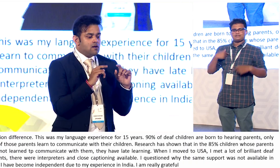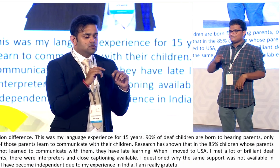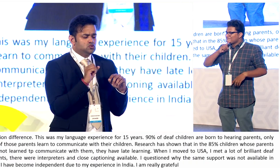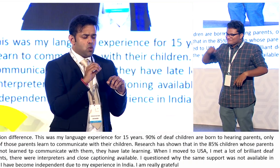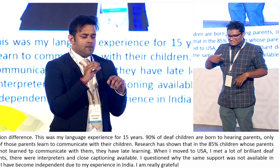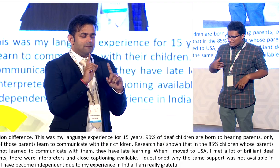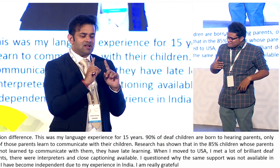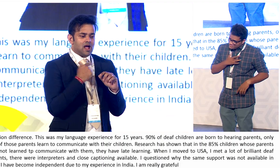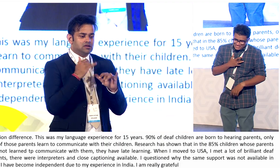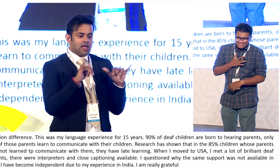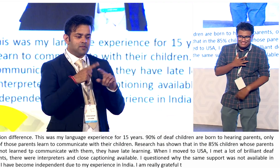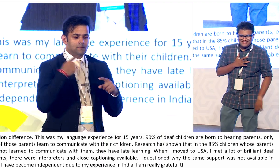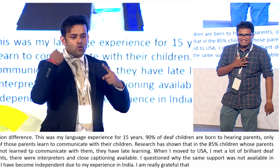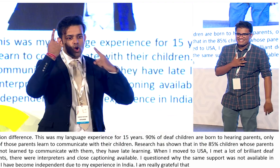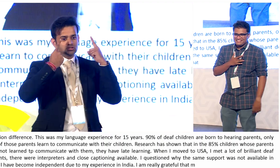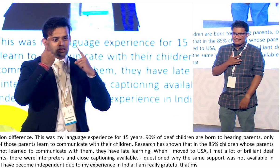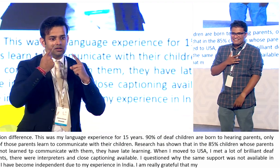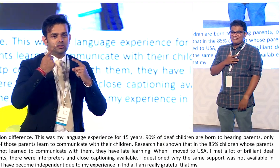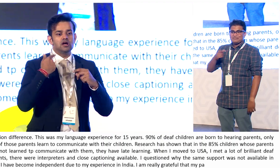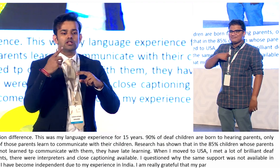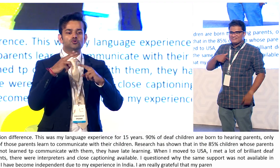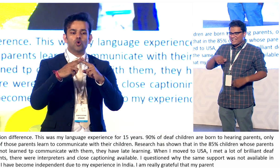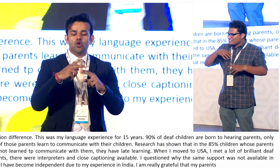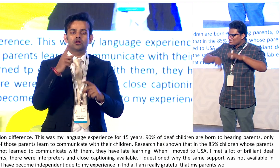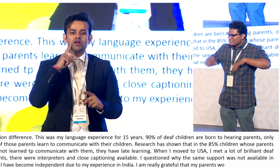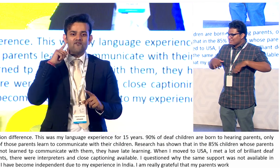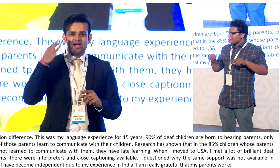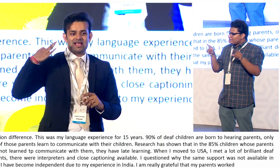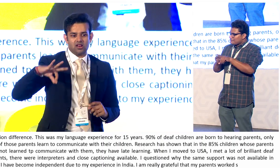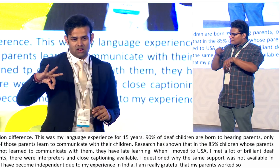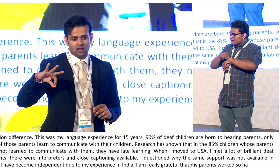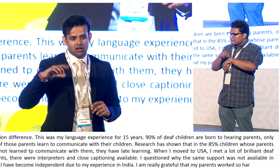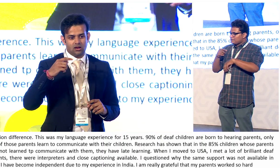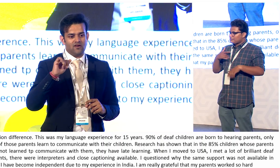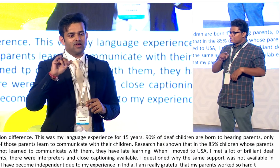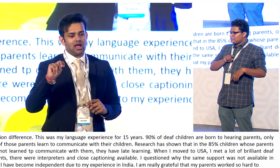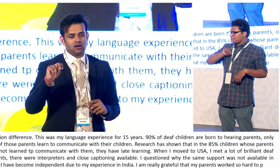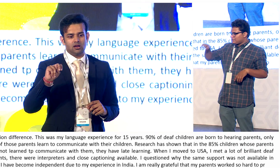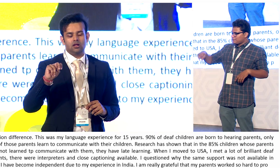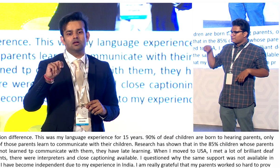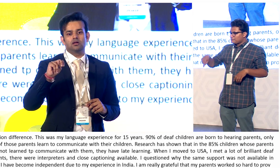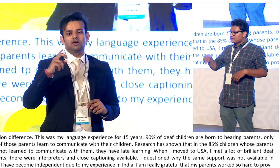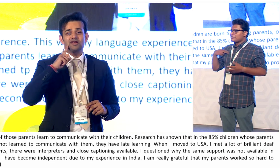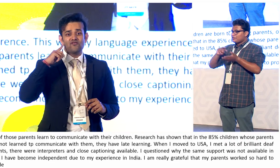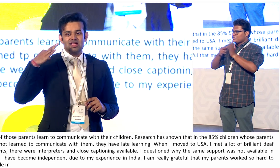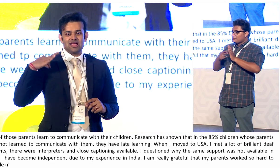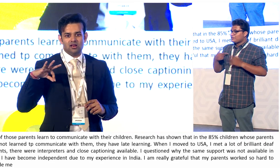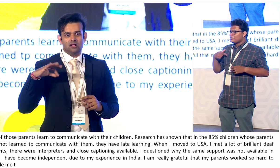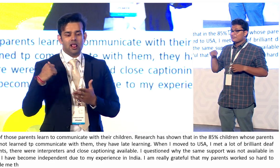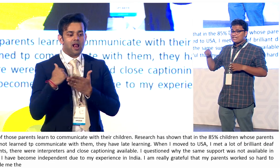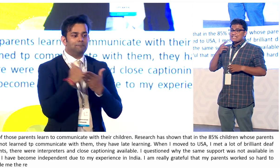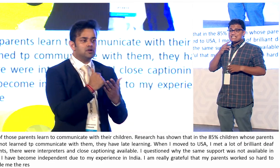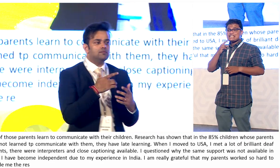touched by them and by this action. And at the same time, I thought, this is what they mean by the term